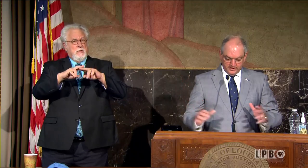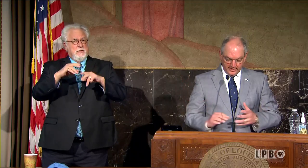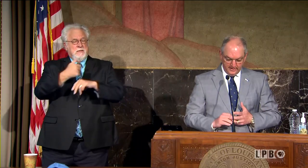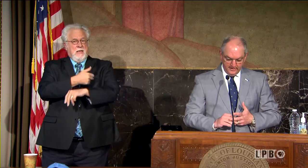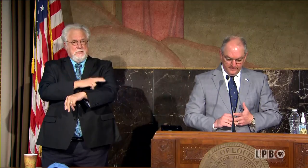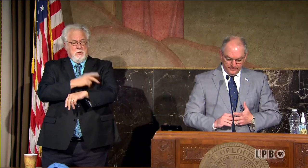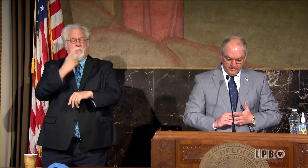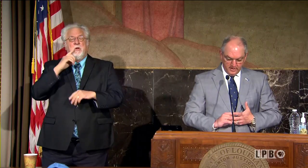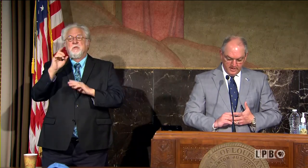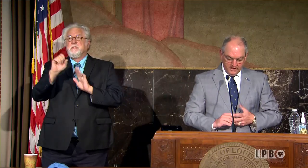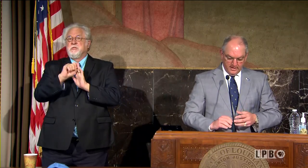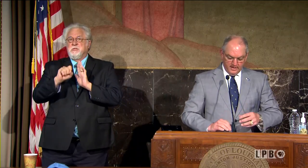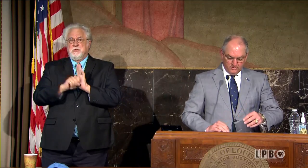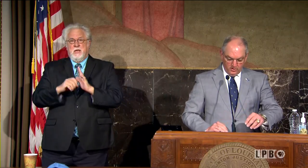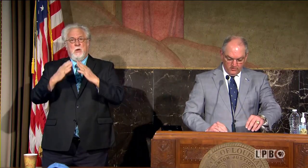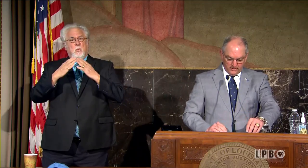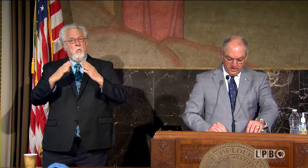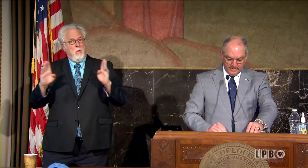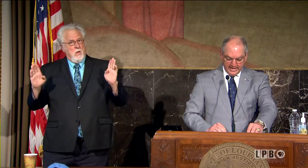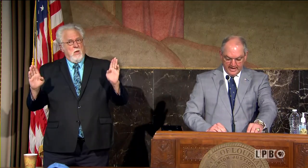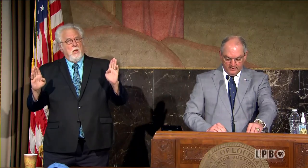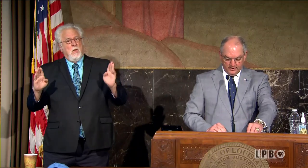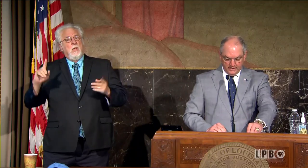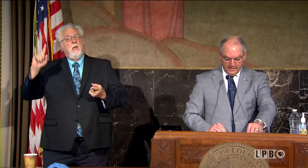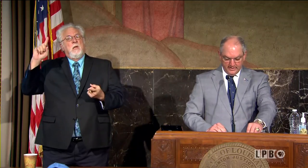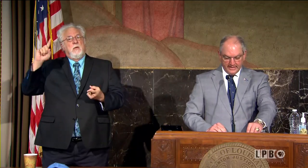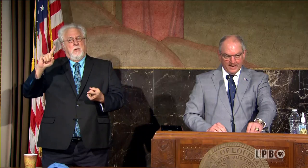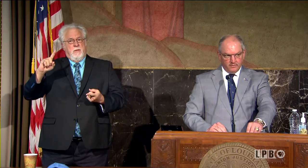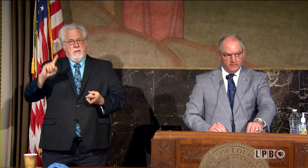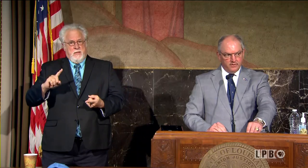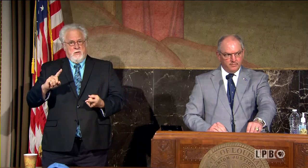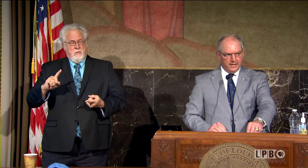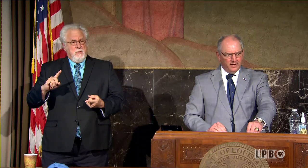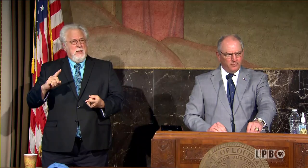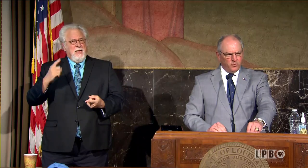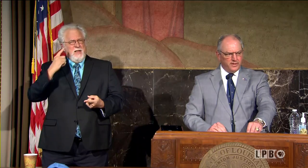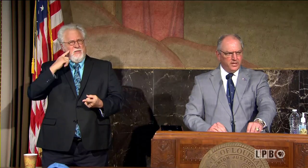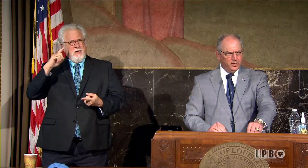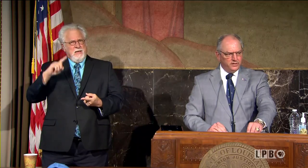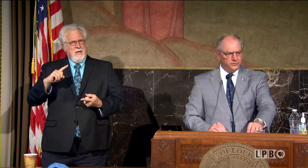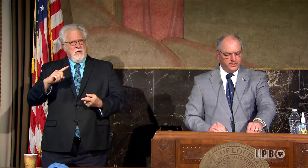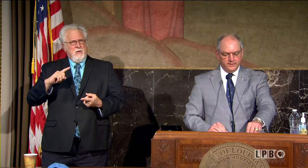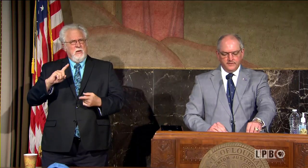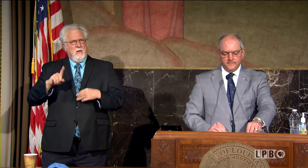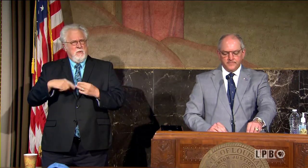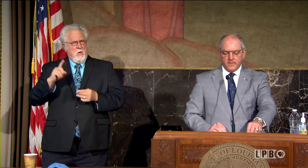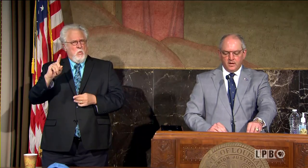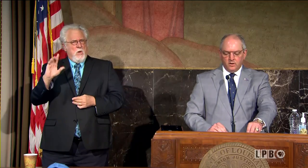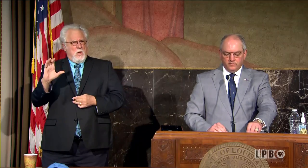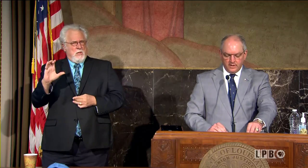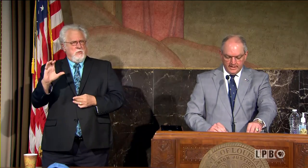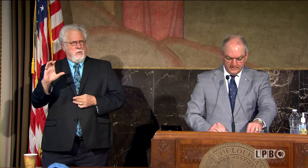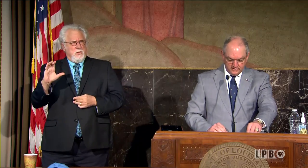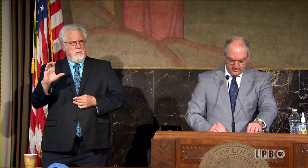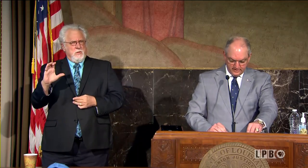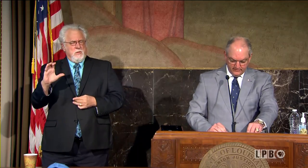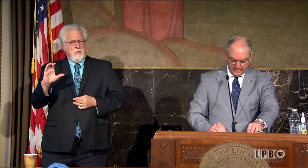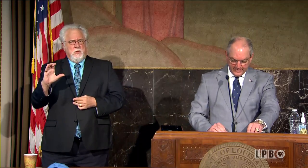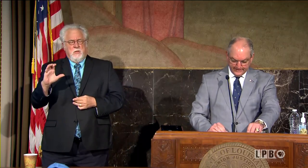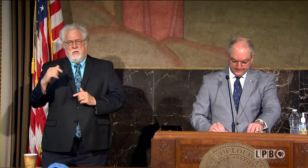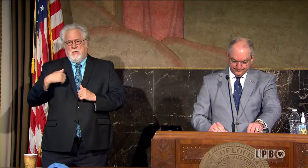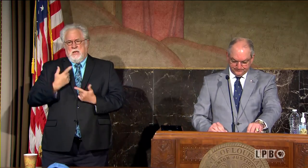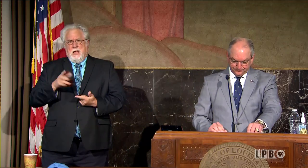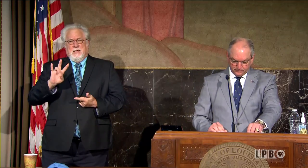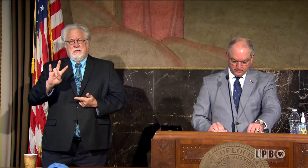but for the state as a whole, they're coming down, I think down about a little more than 100 over the last